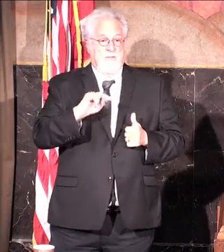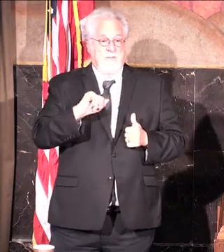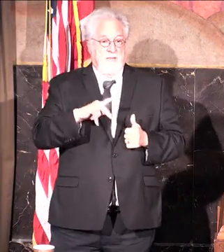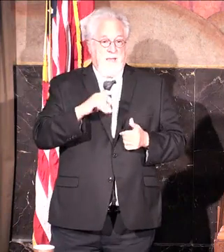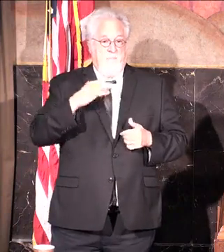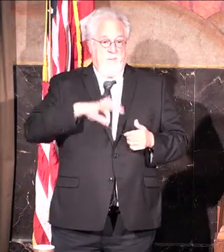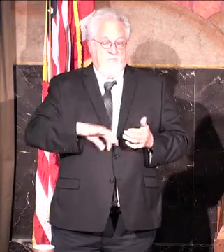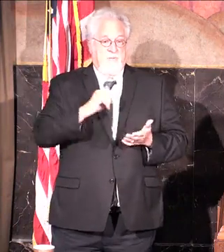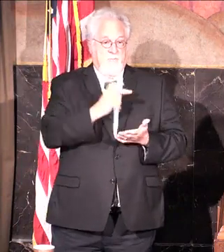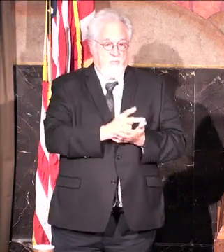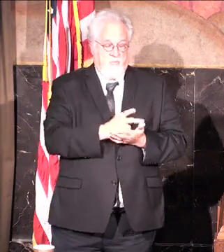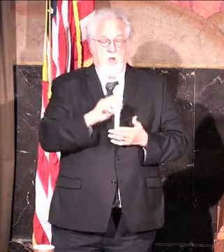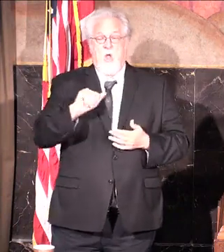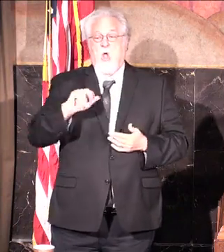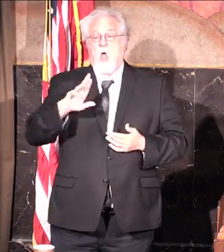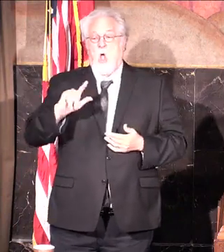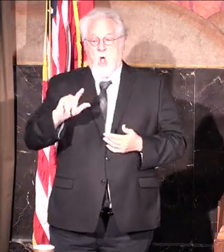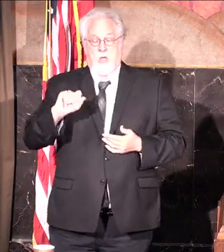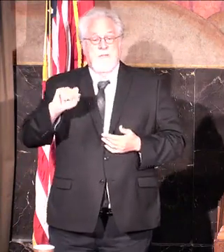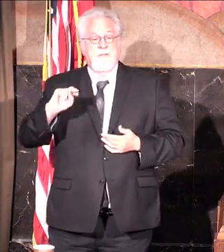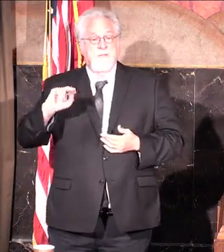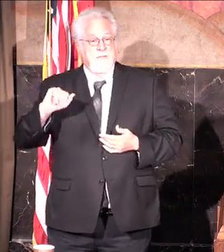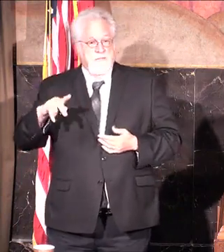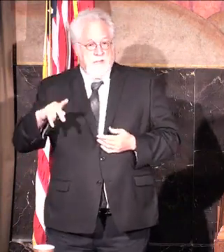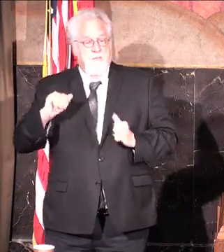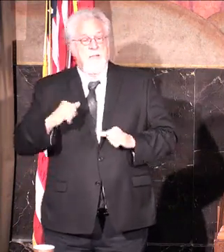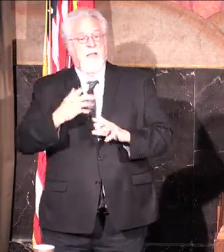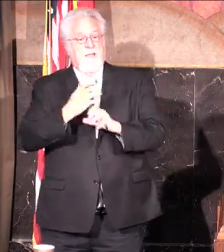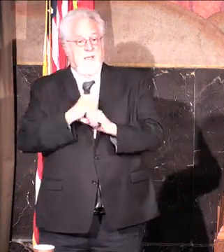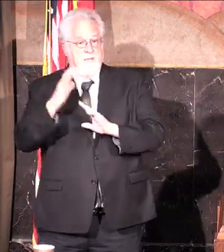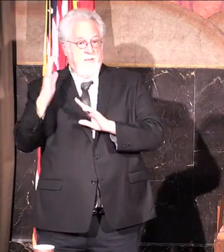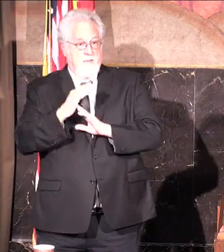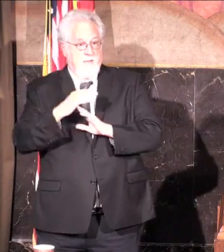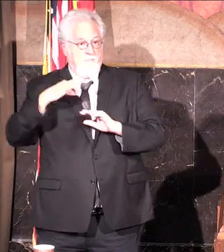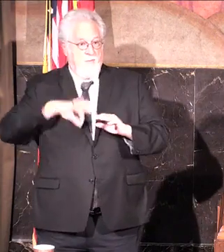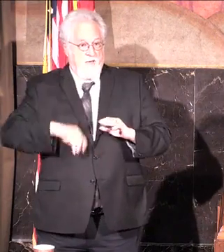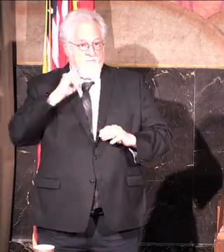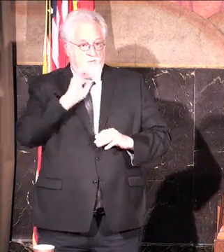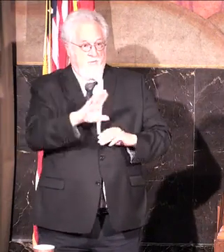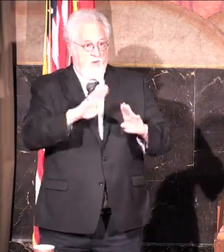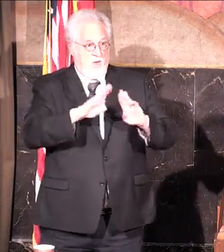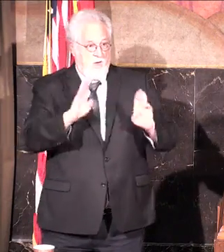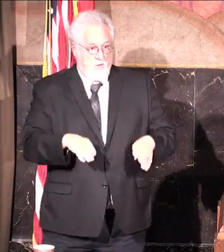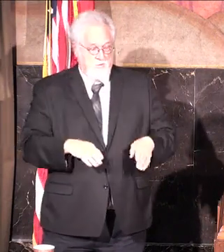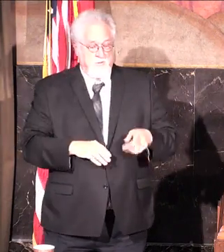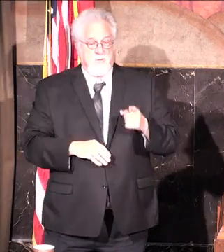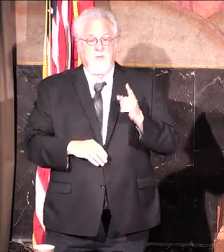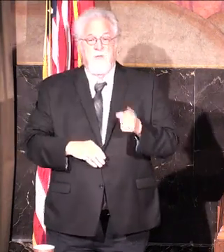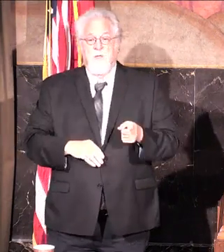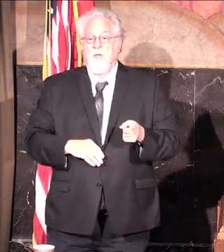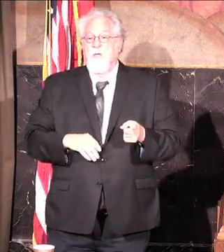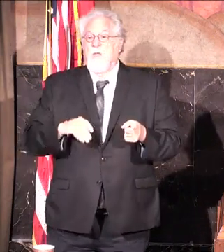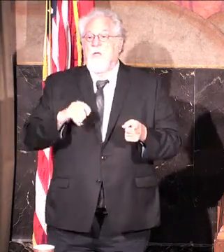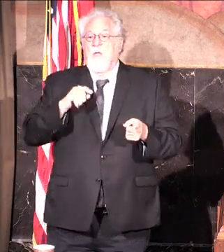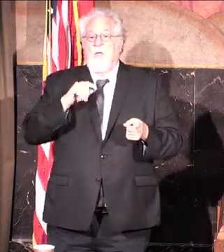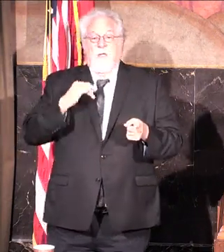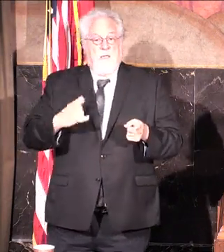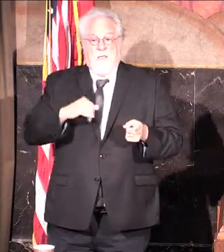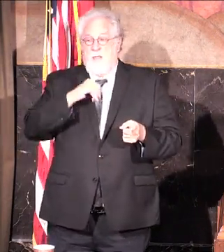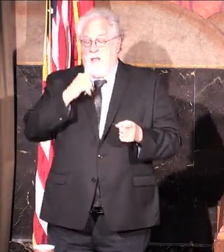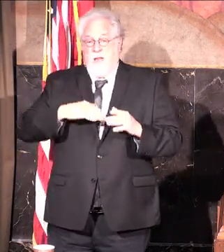So in August, SNAP recipients will again receive the maximum benefit for their household size. Those not currently